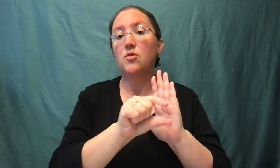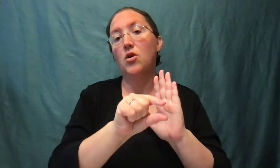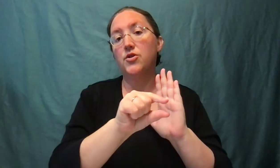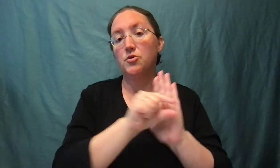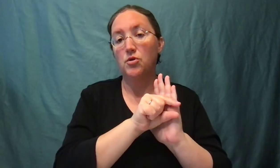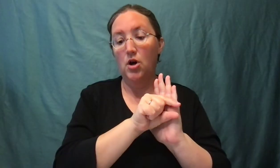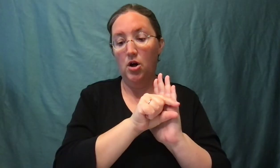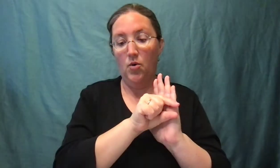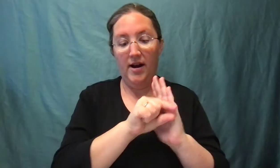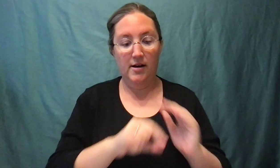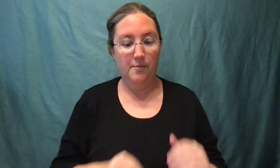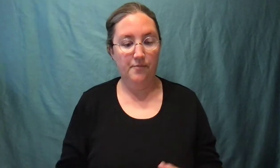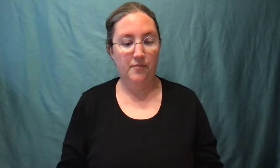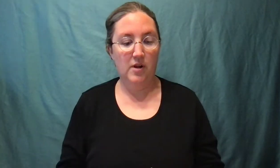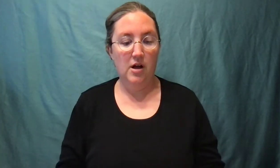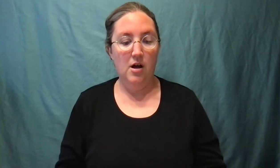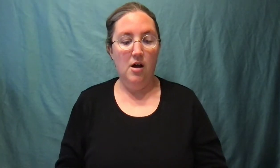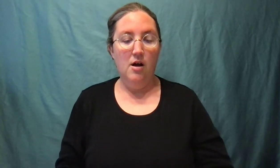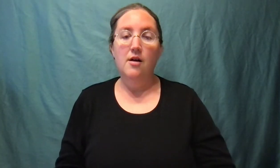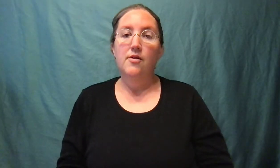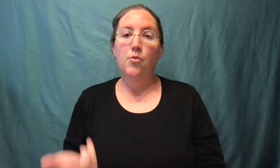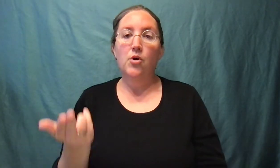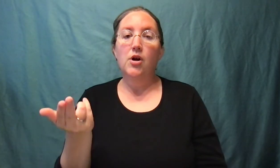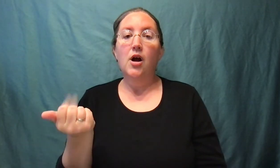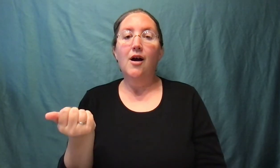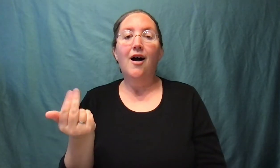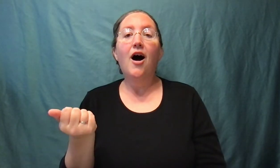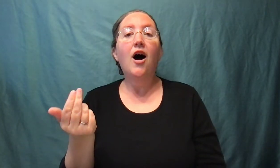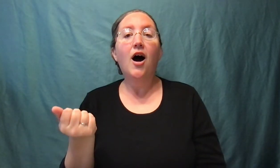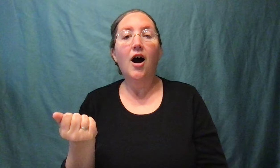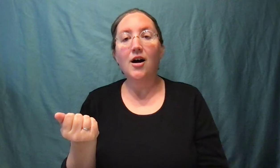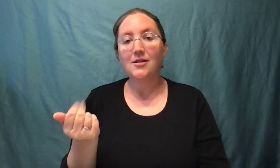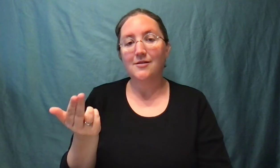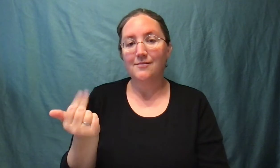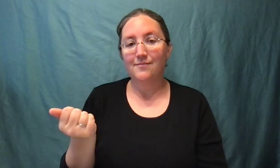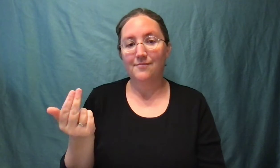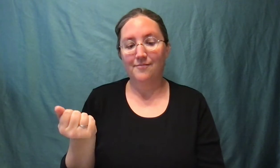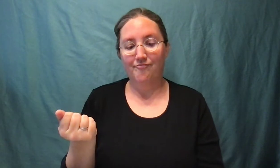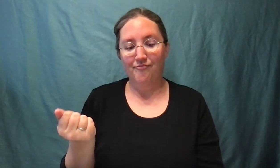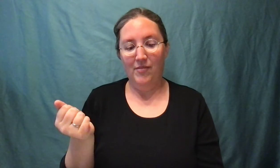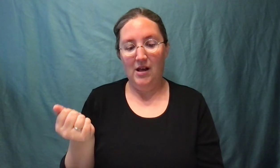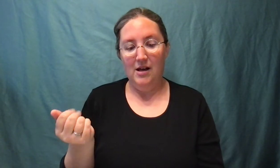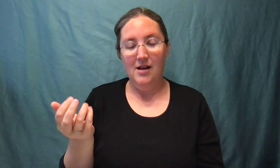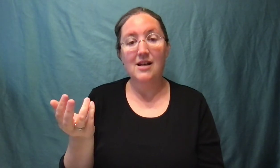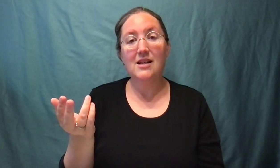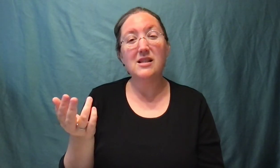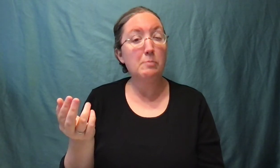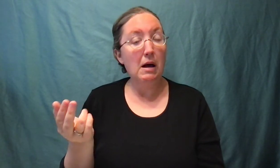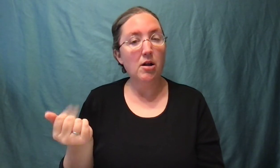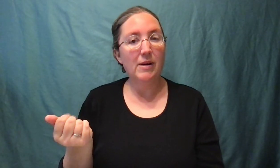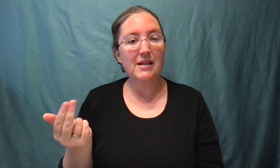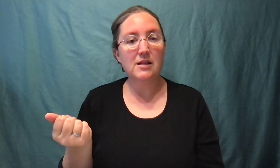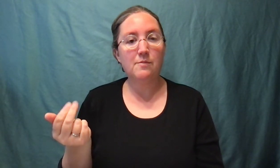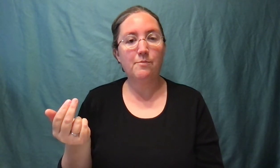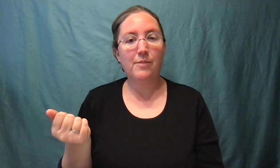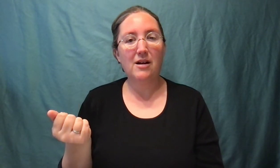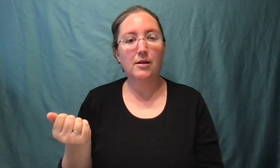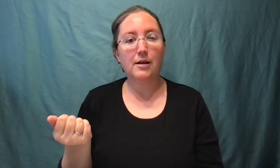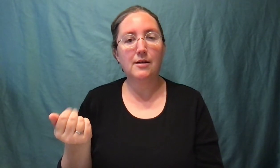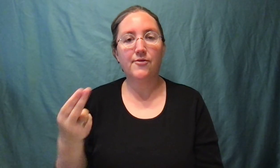also a grade. The word ha-ha, it is spelled, but it's spelled differently.